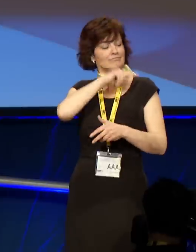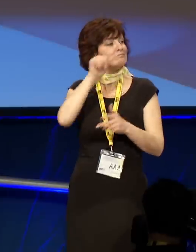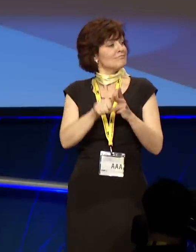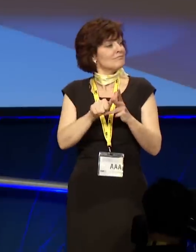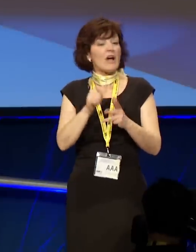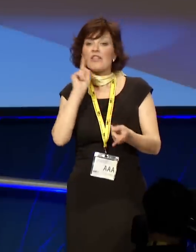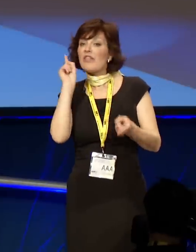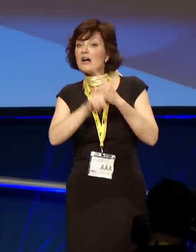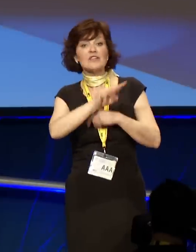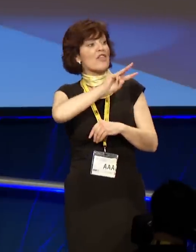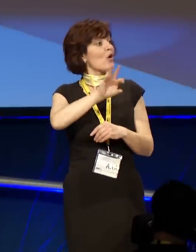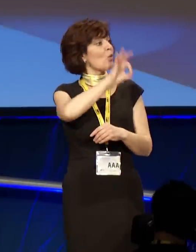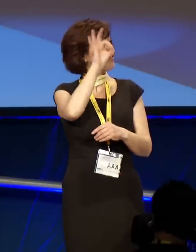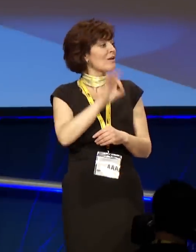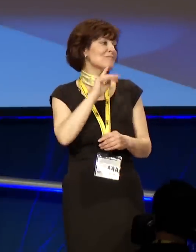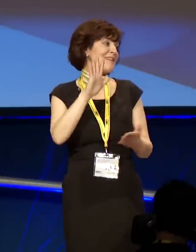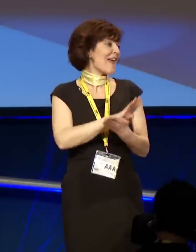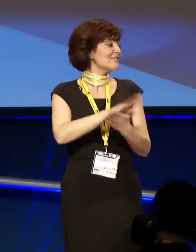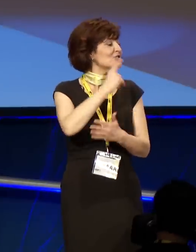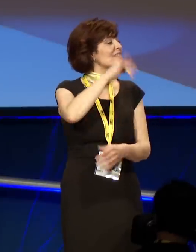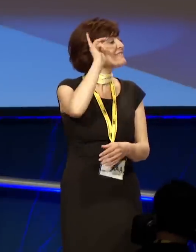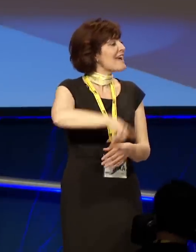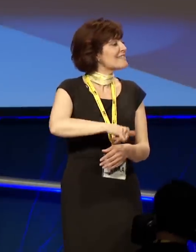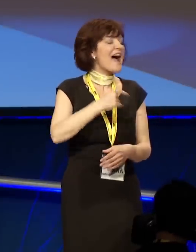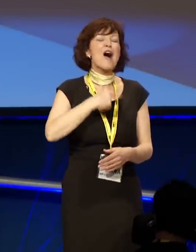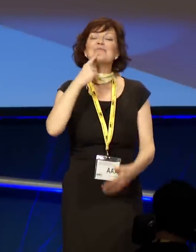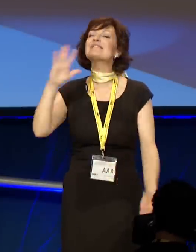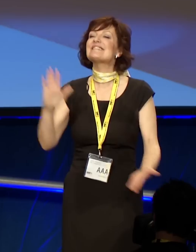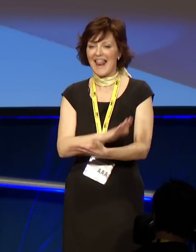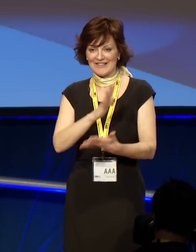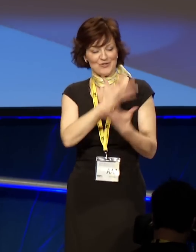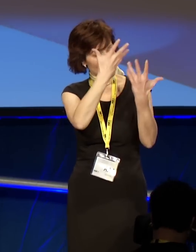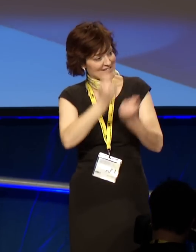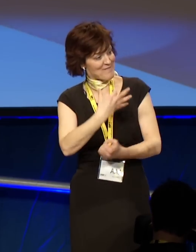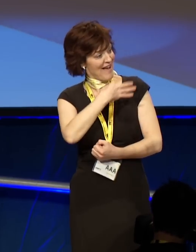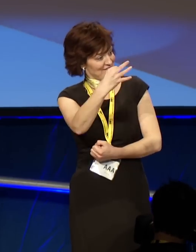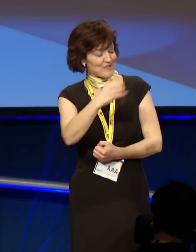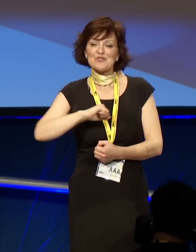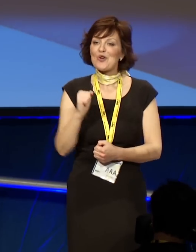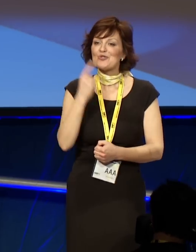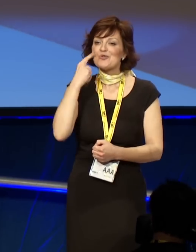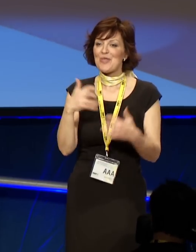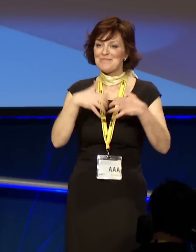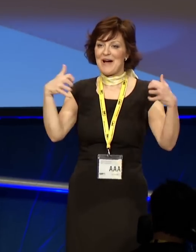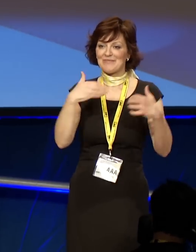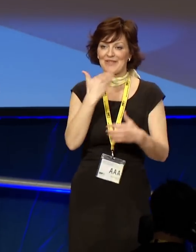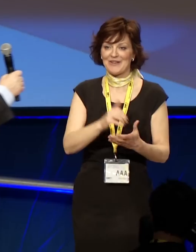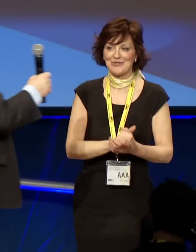The answer to the third question, I'm delighted to say, is yes, I'll be delighted to accept an invitation from your nephew.